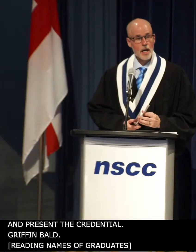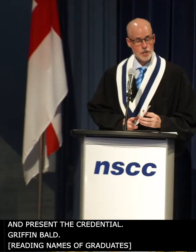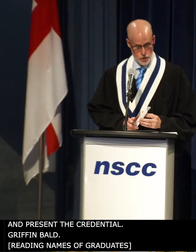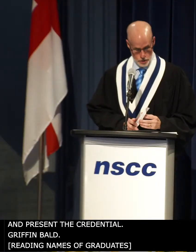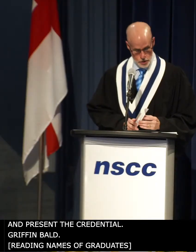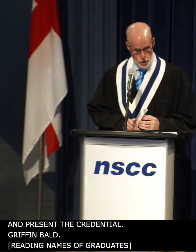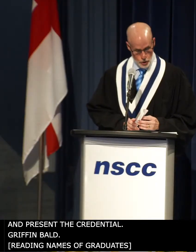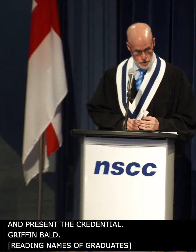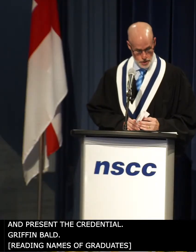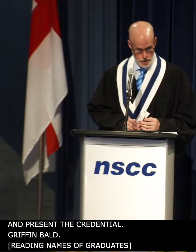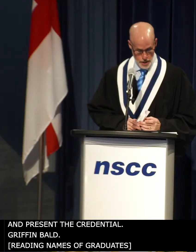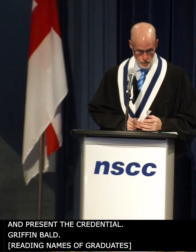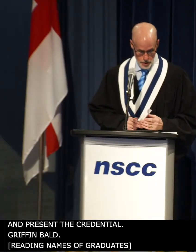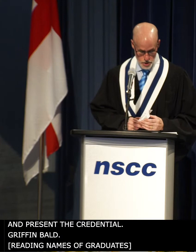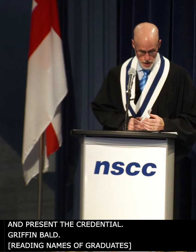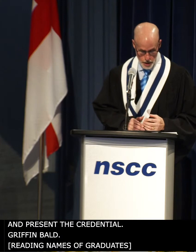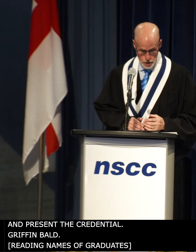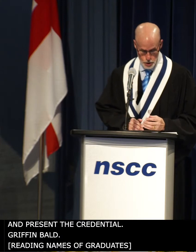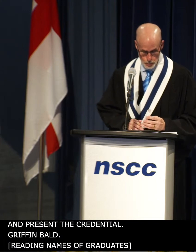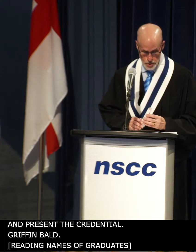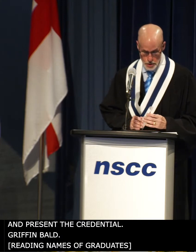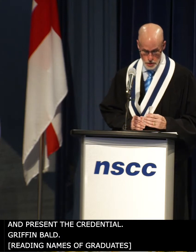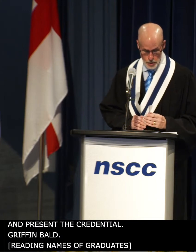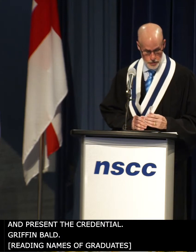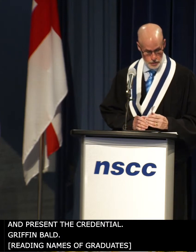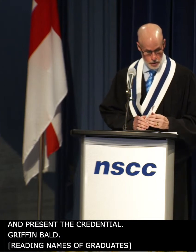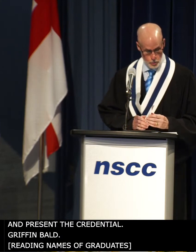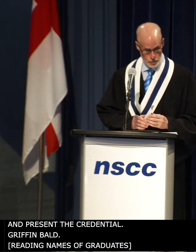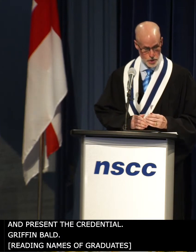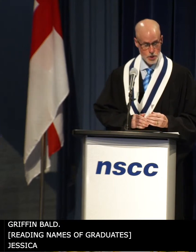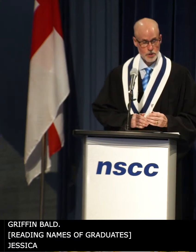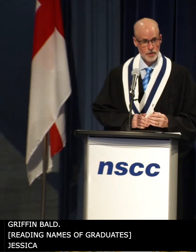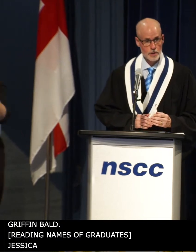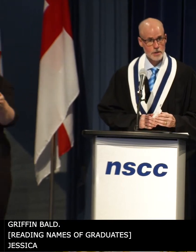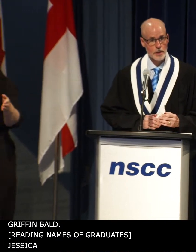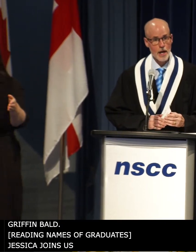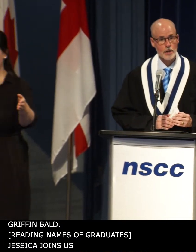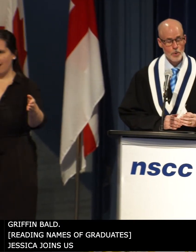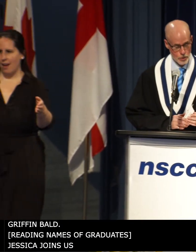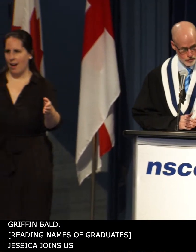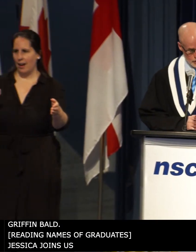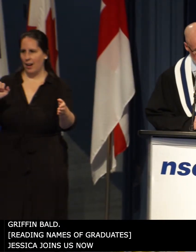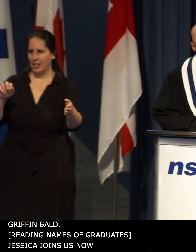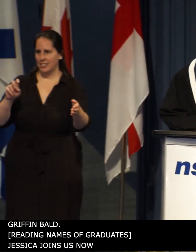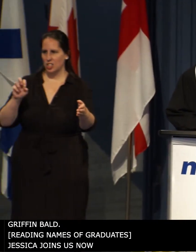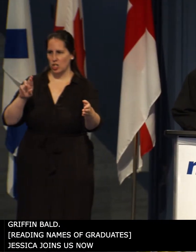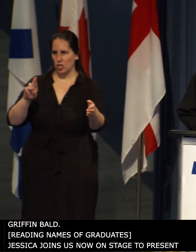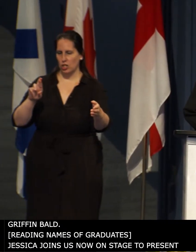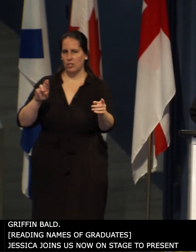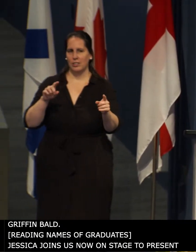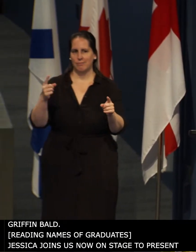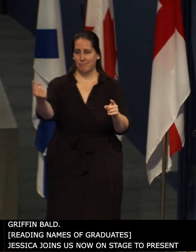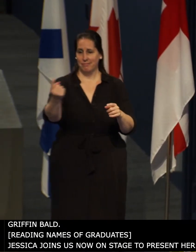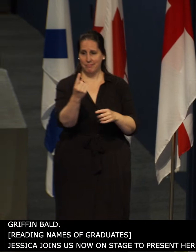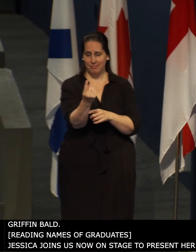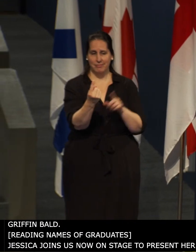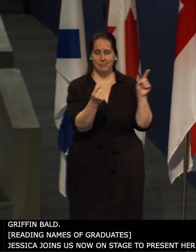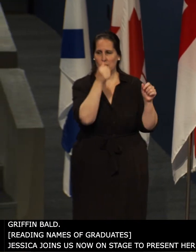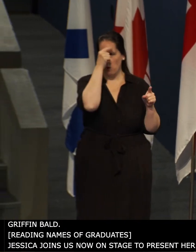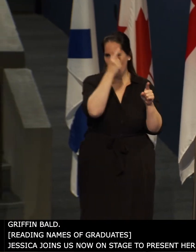Jessica Eisner joins us now on stage to present her brother with a certificate in automotive service and